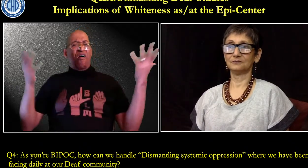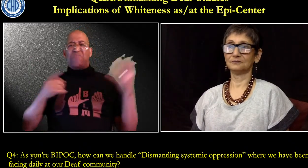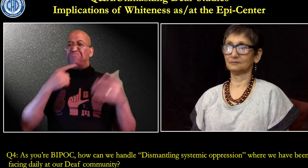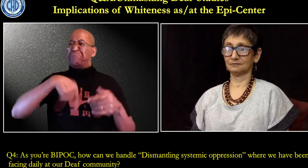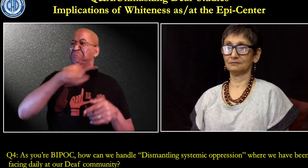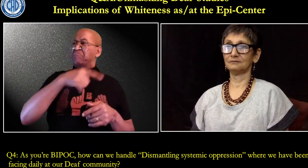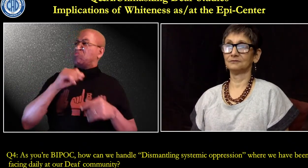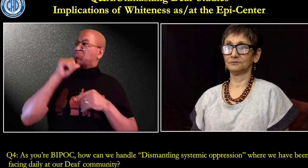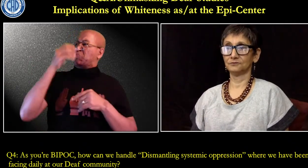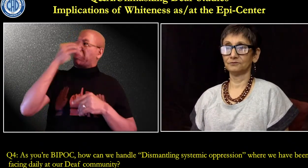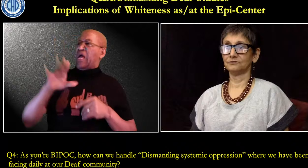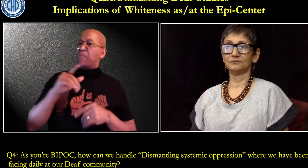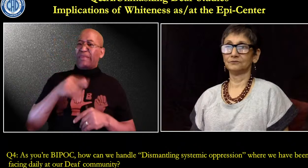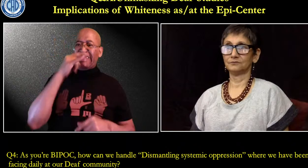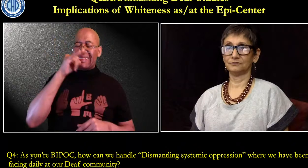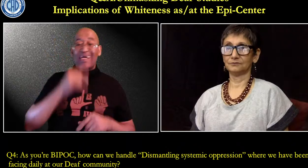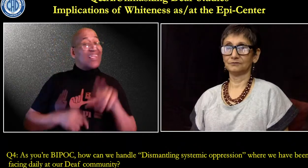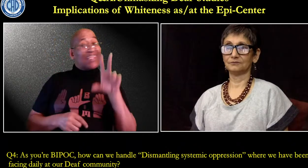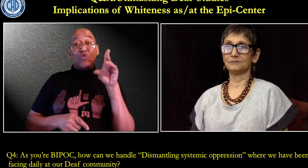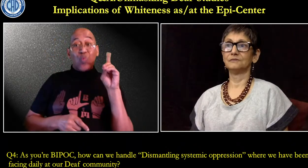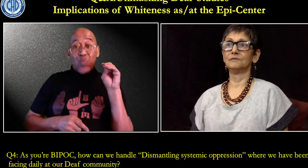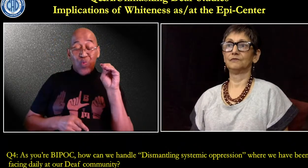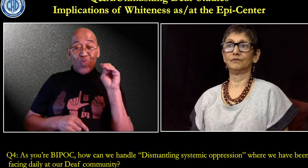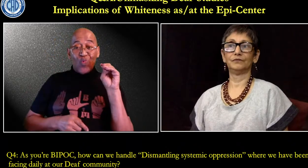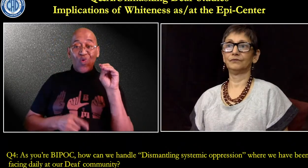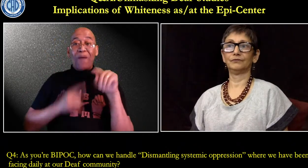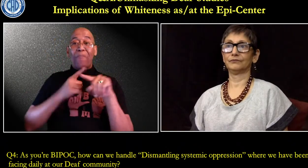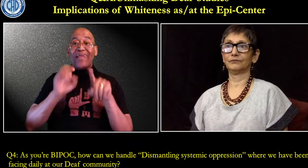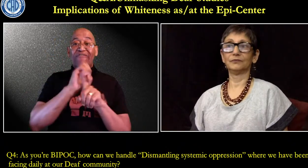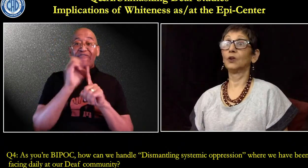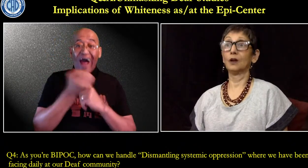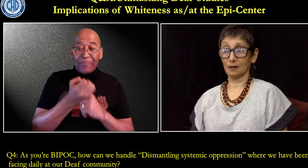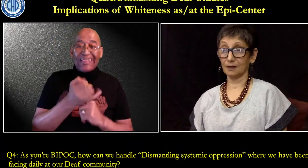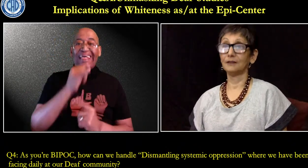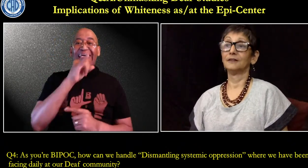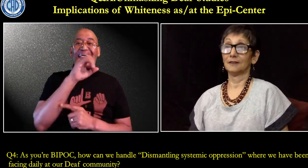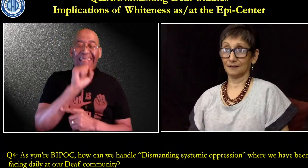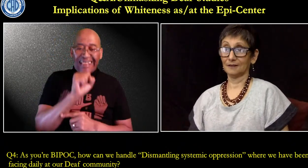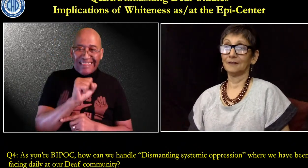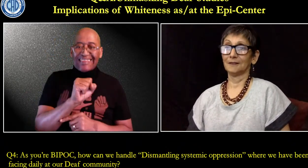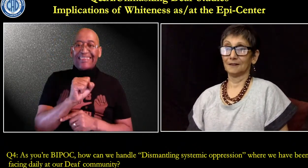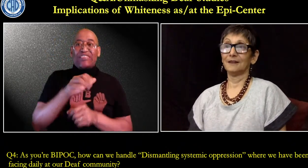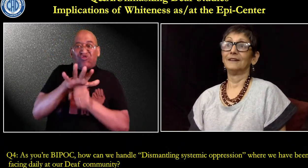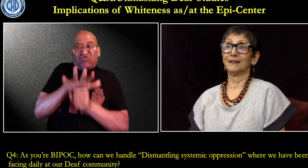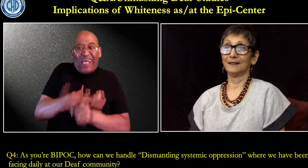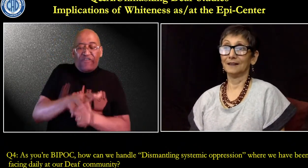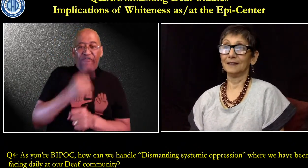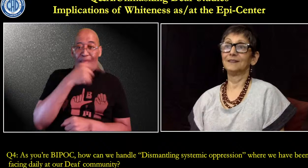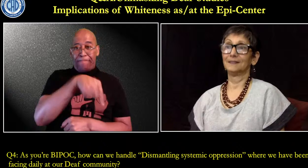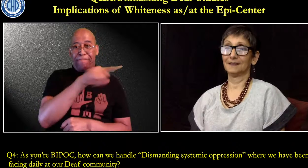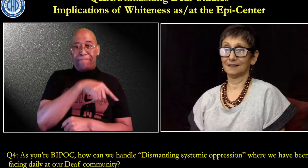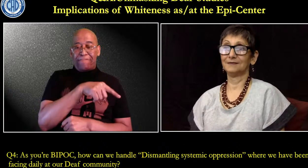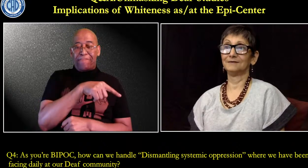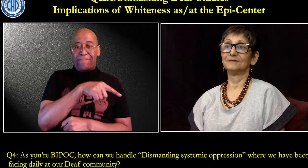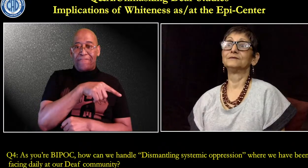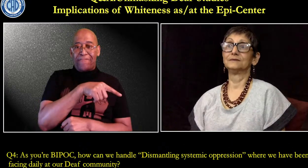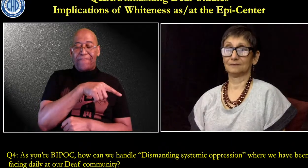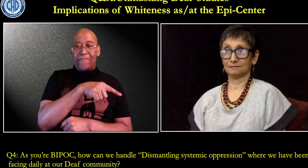yes man. And it gets really frustrating, literally thinking that they don't even care about your kids, but that's not